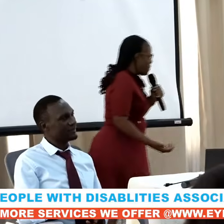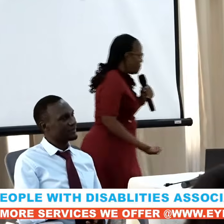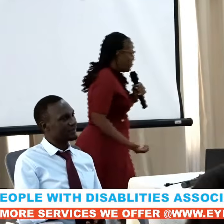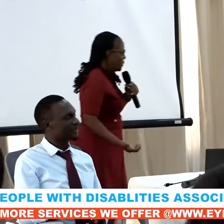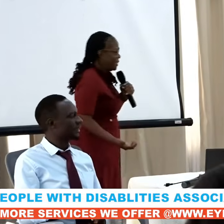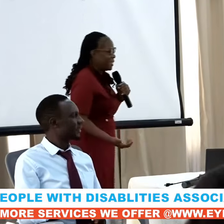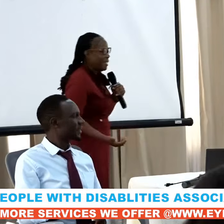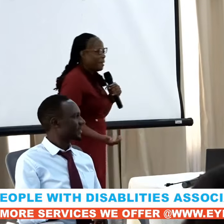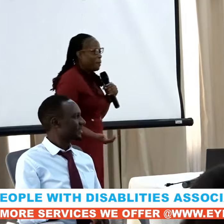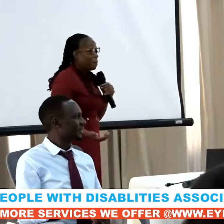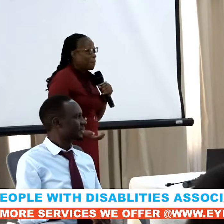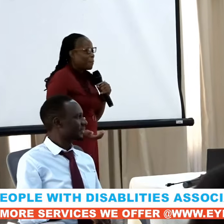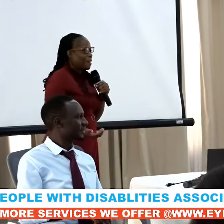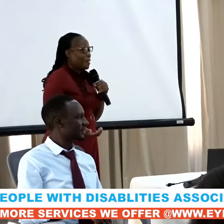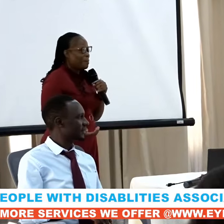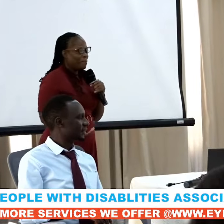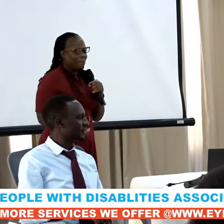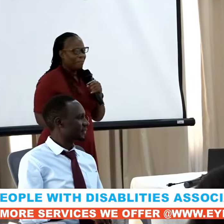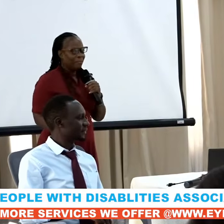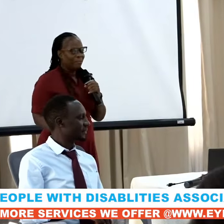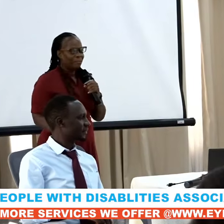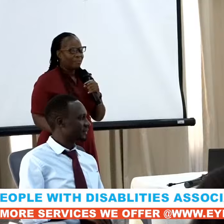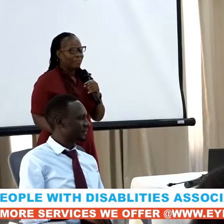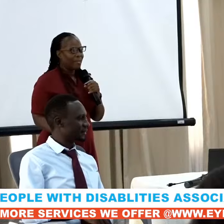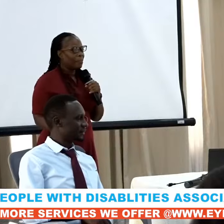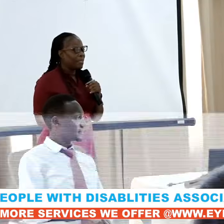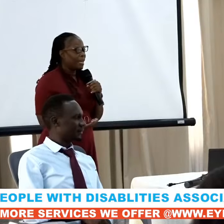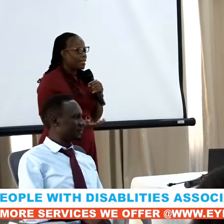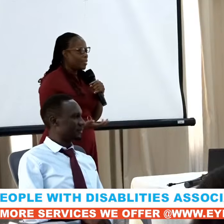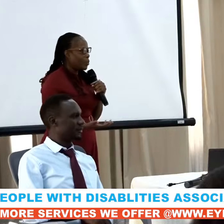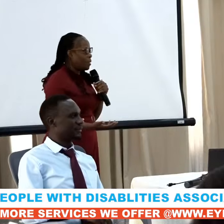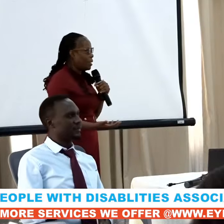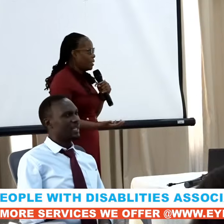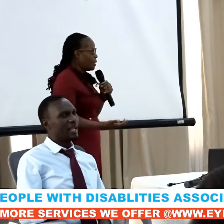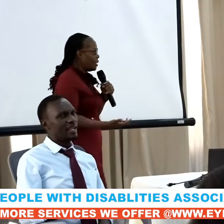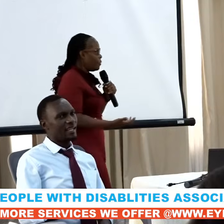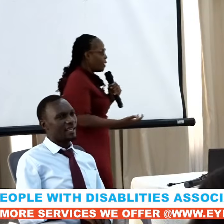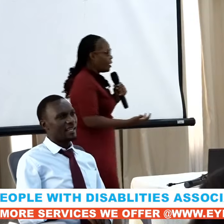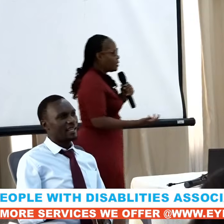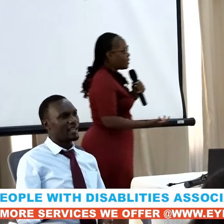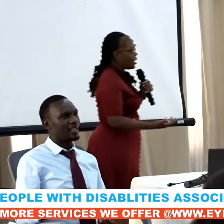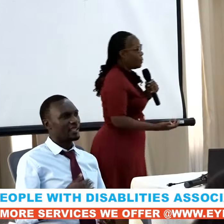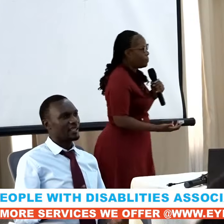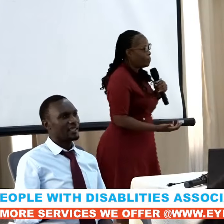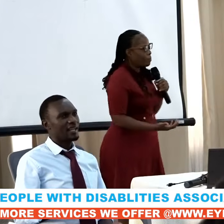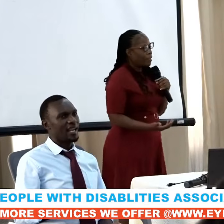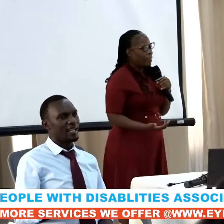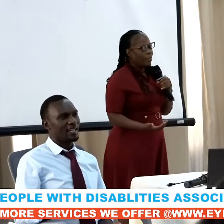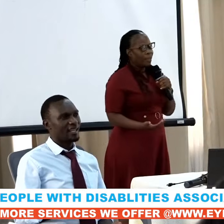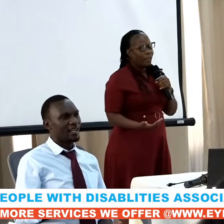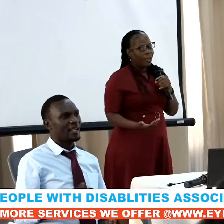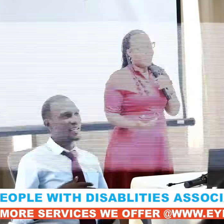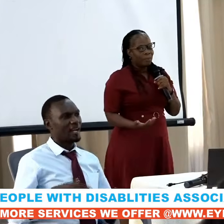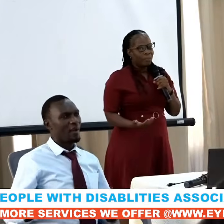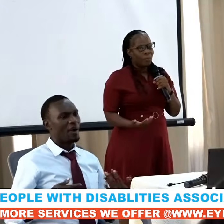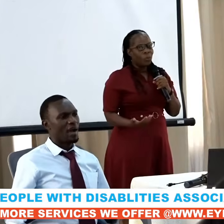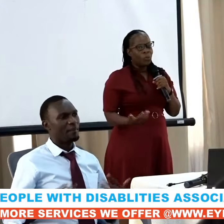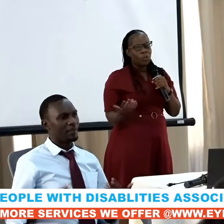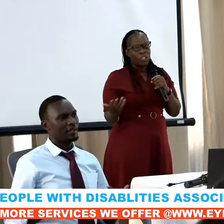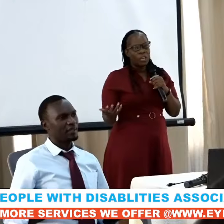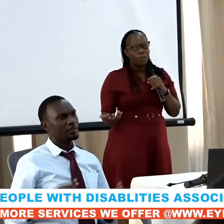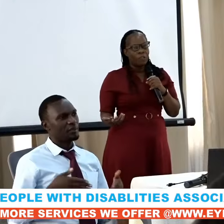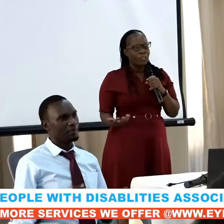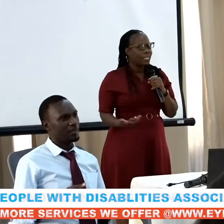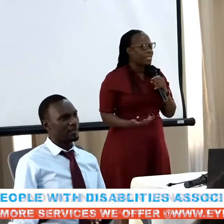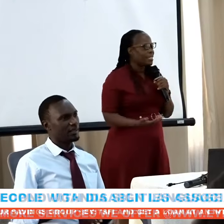over your powers. I'm delighted to be here. If we had time, we would all